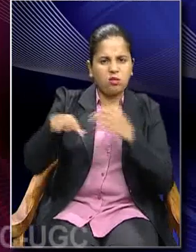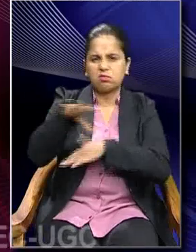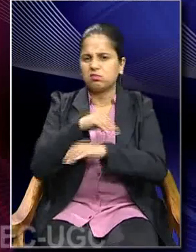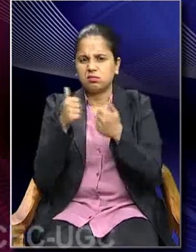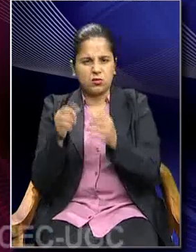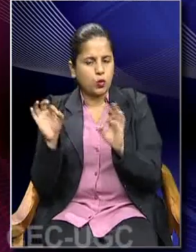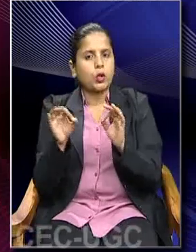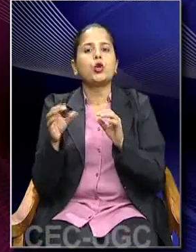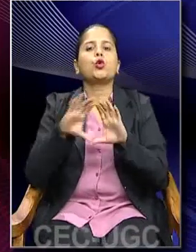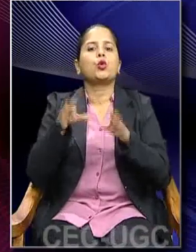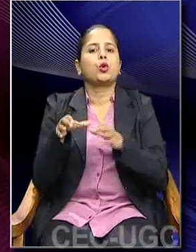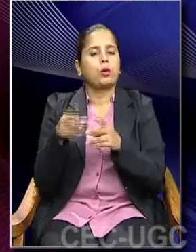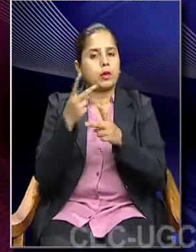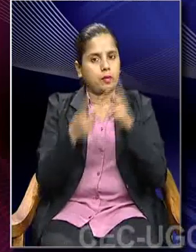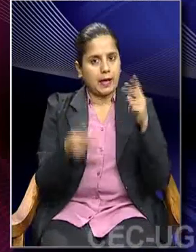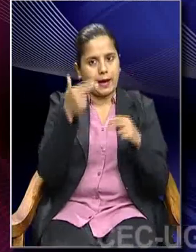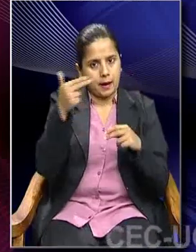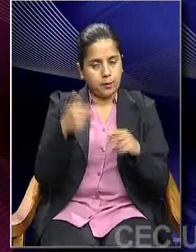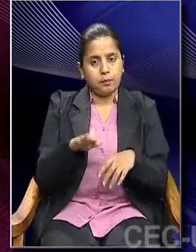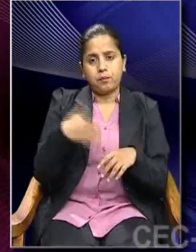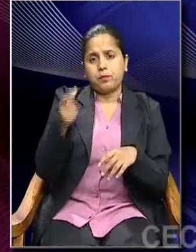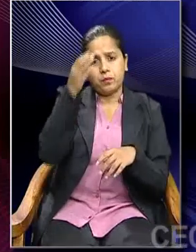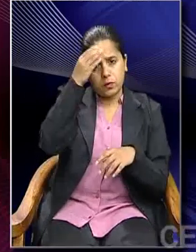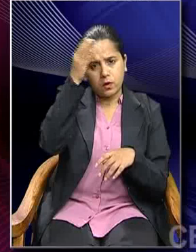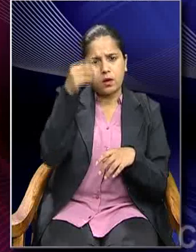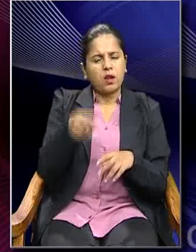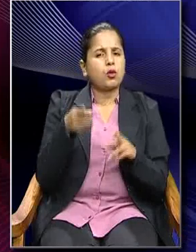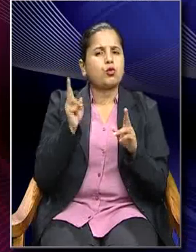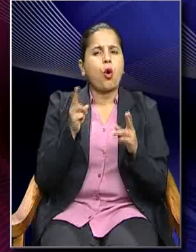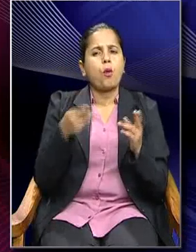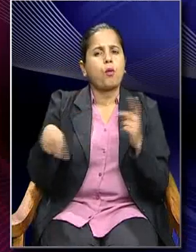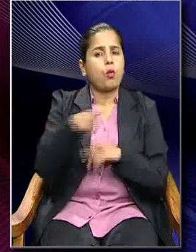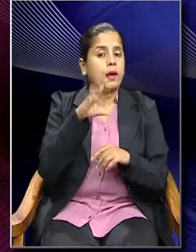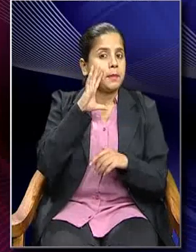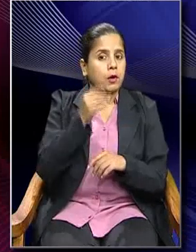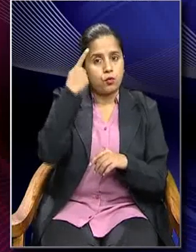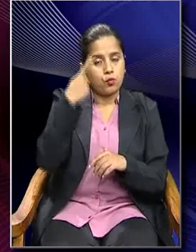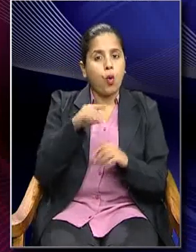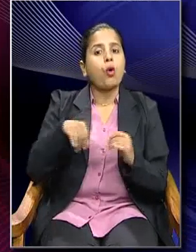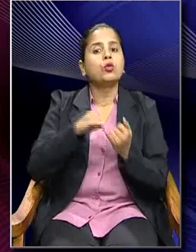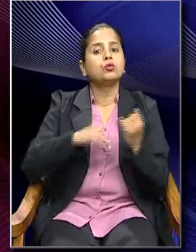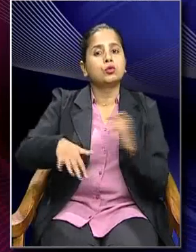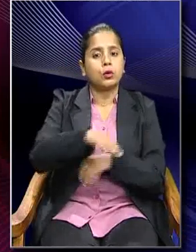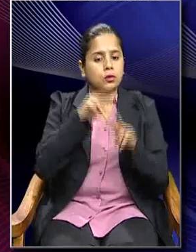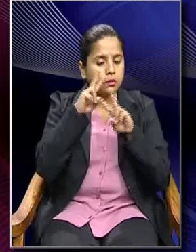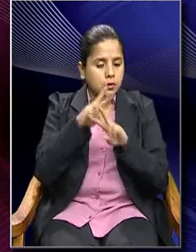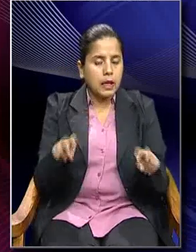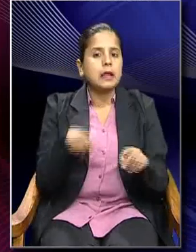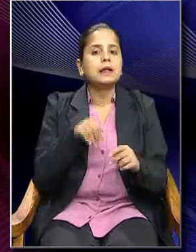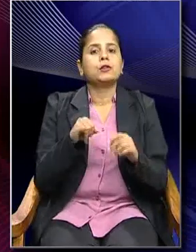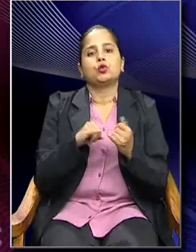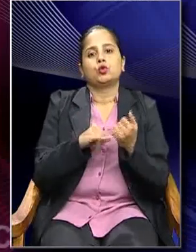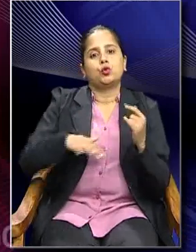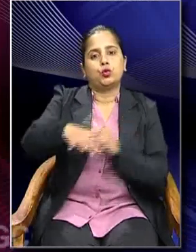group. The next concept, which is again very common for important for sociology, is society.